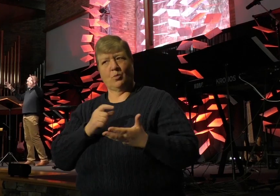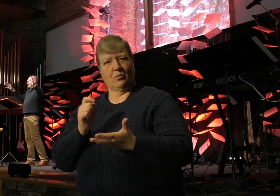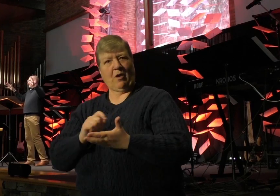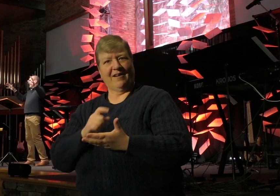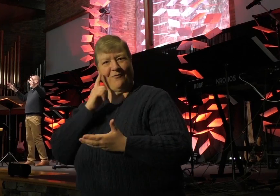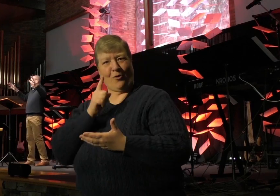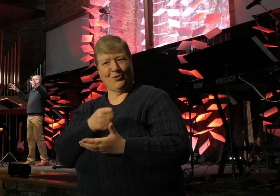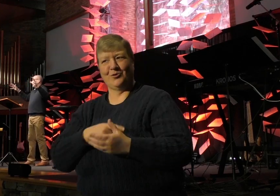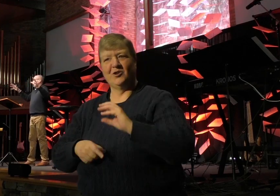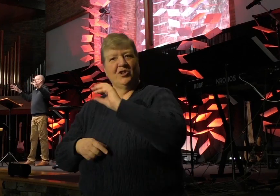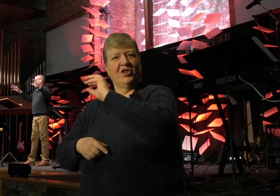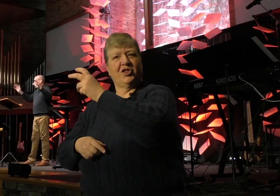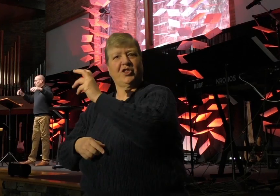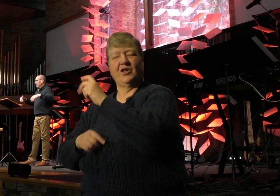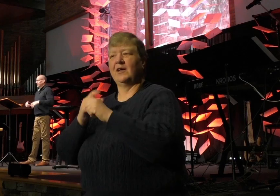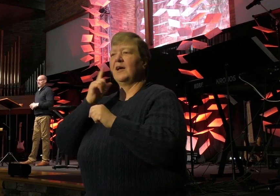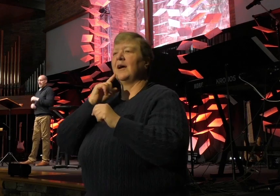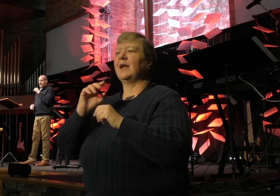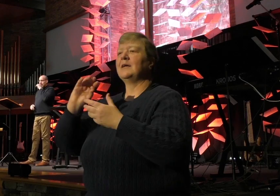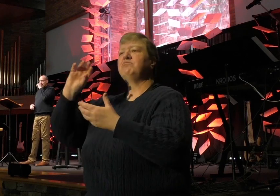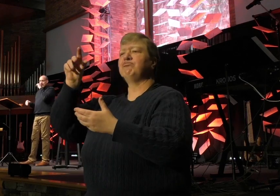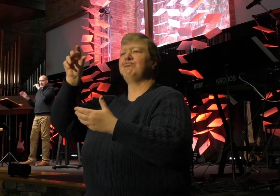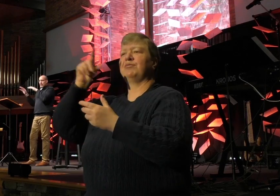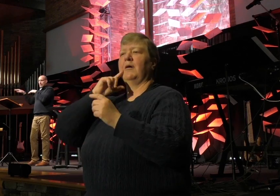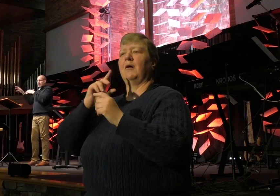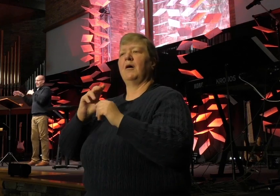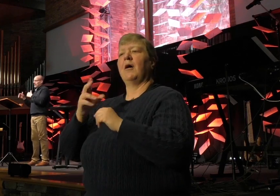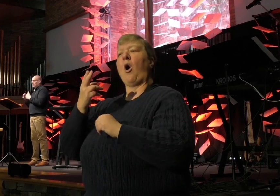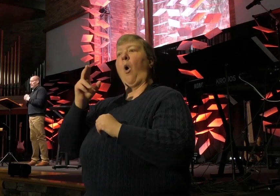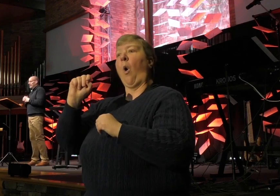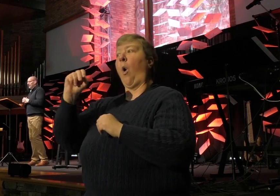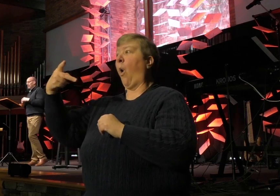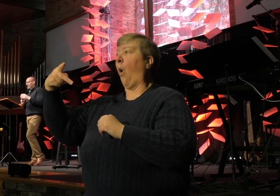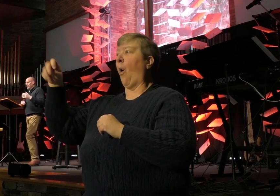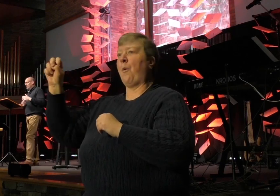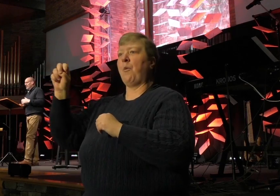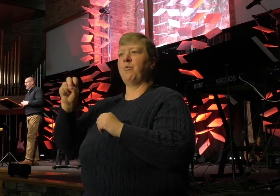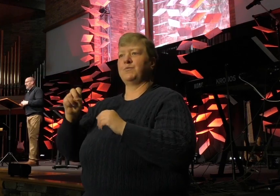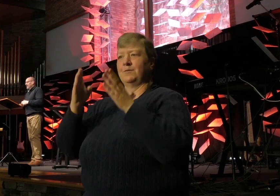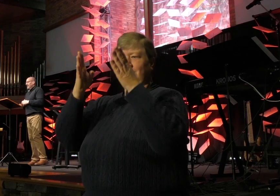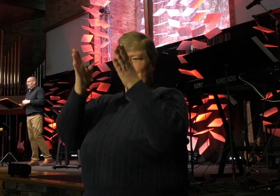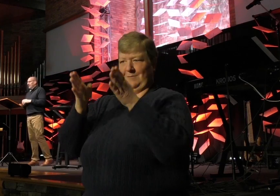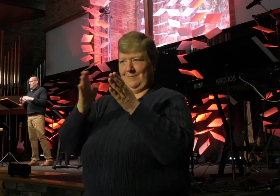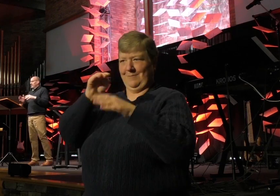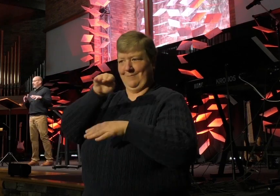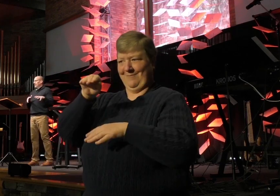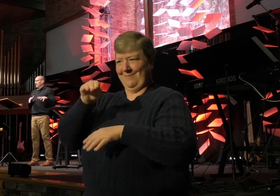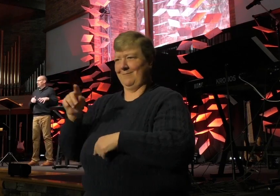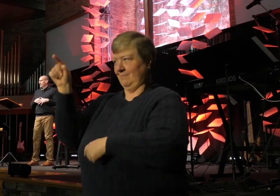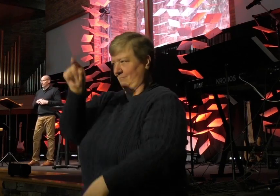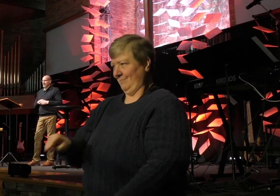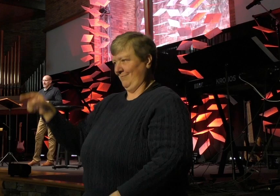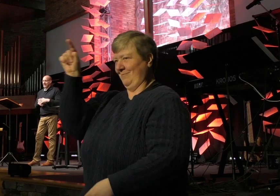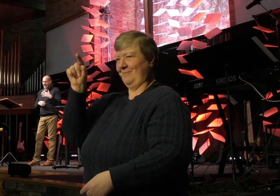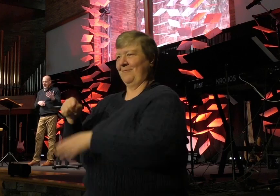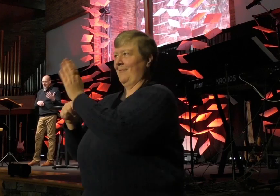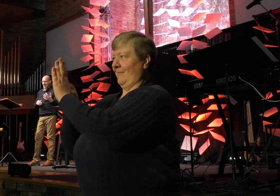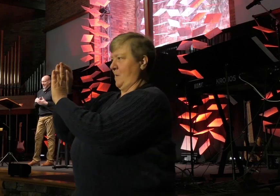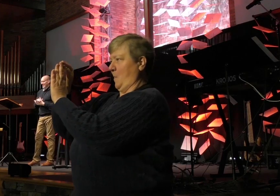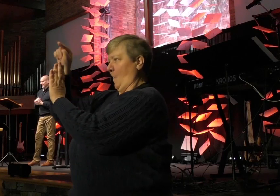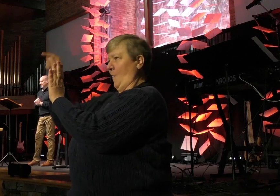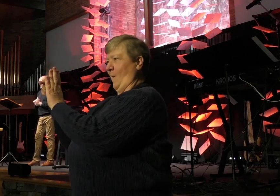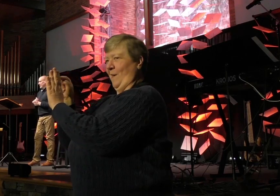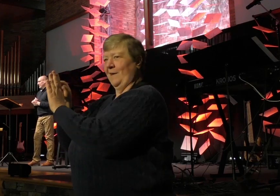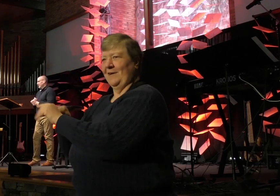it's going to light up the word hope. Now, I'm going to talk about that a little bit more later. But first, I want you to hear from a friend,